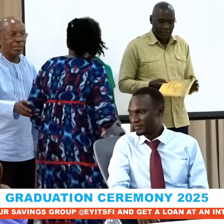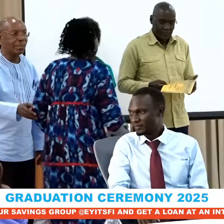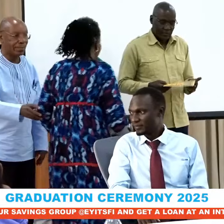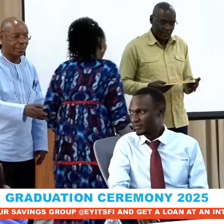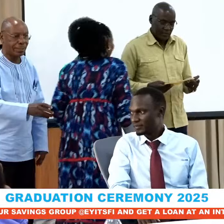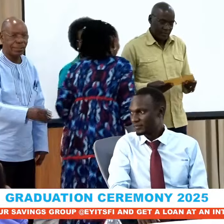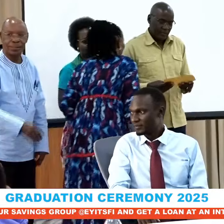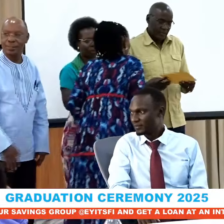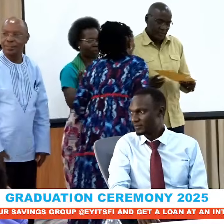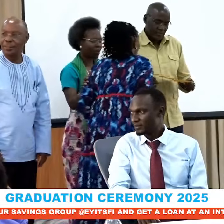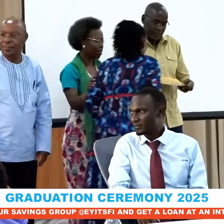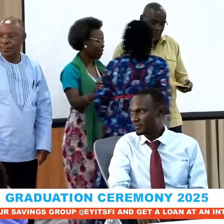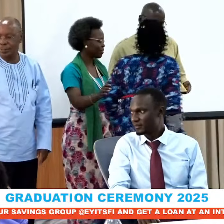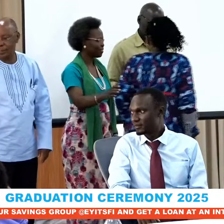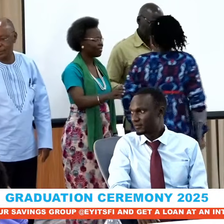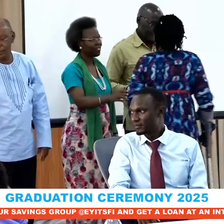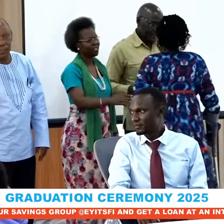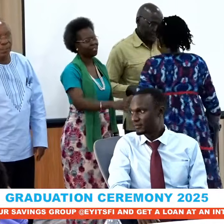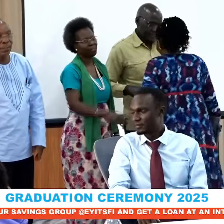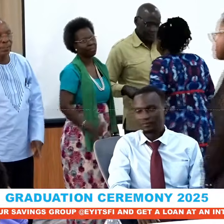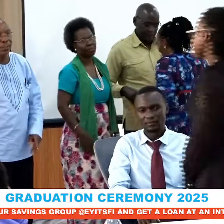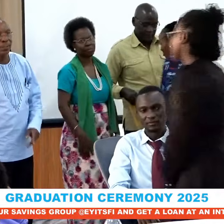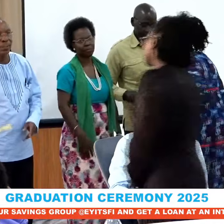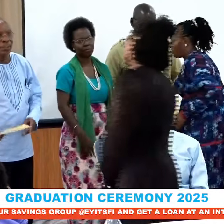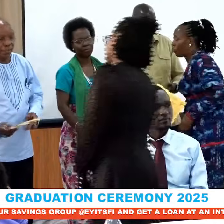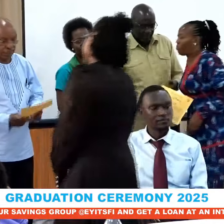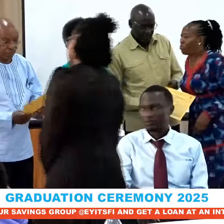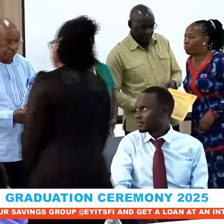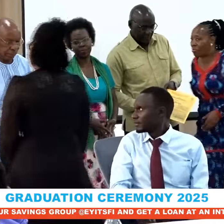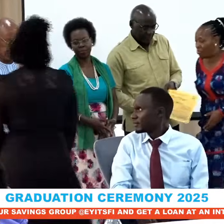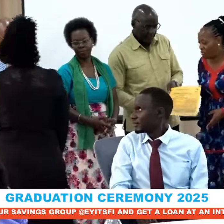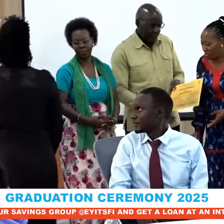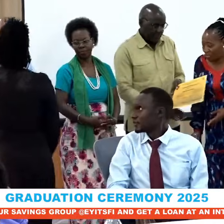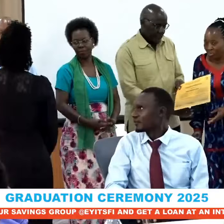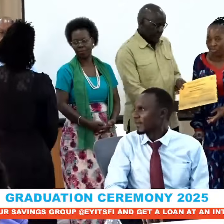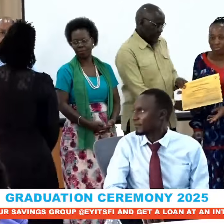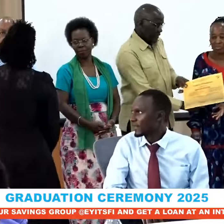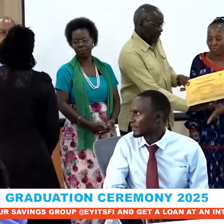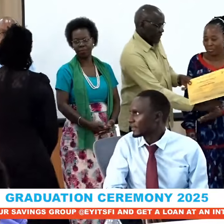also people in the community that have joined this.